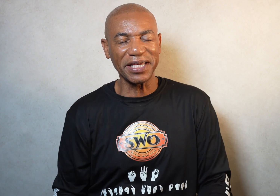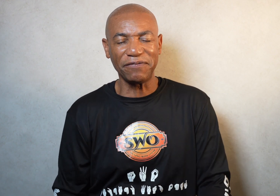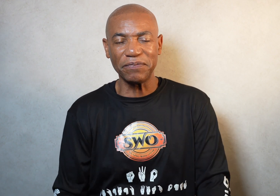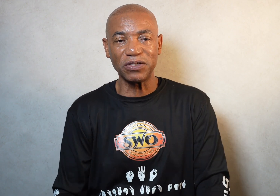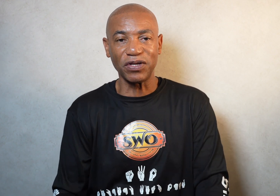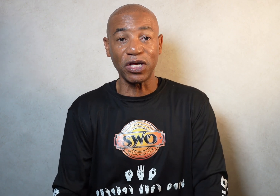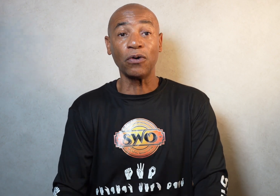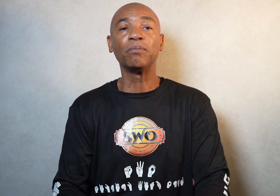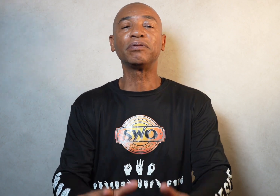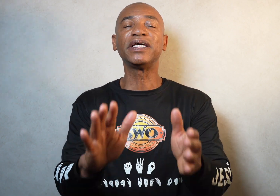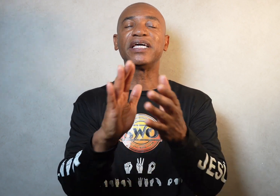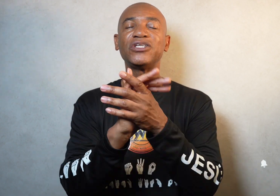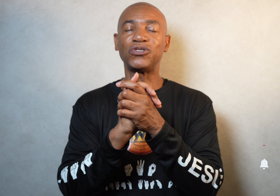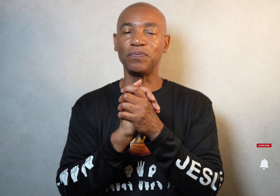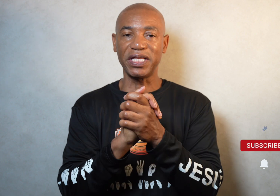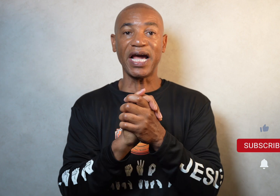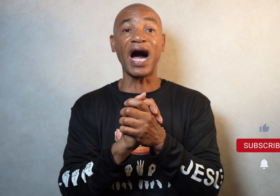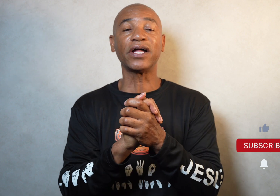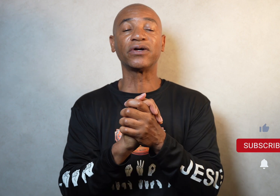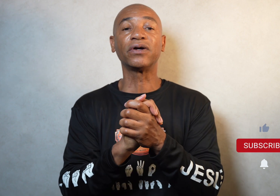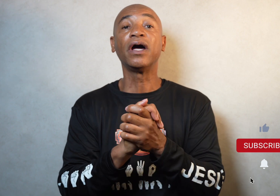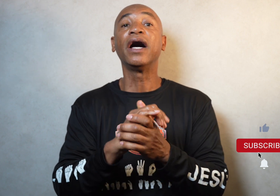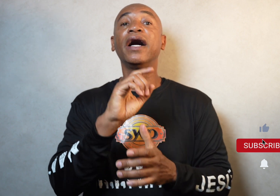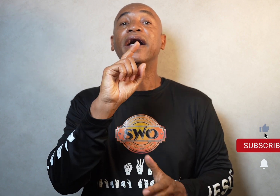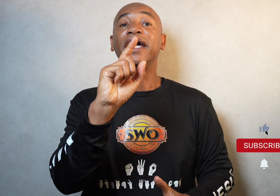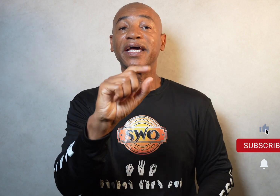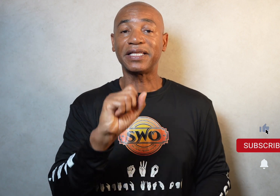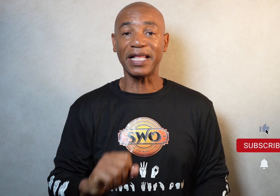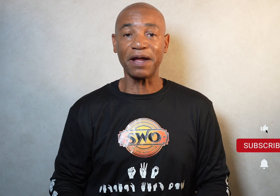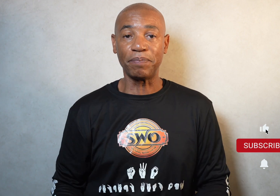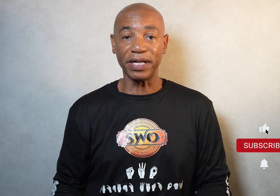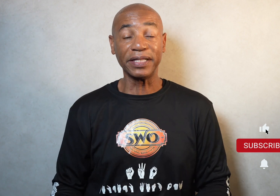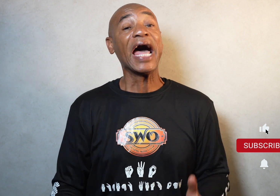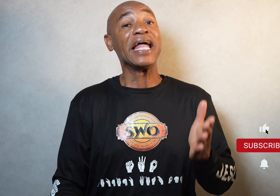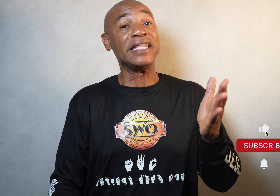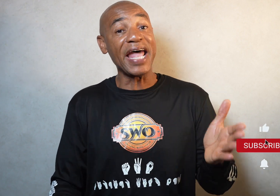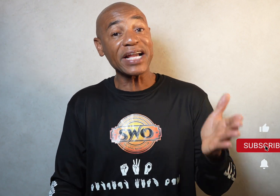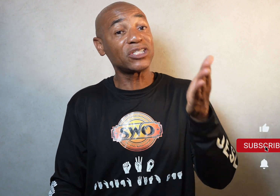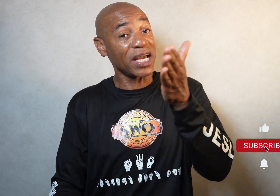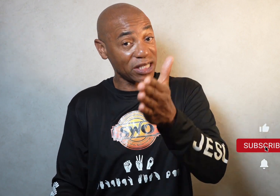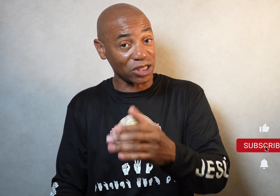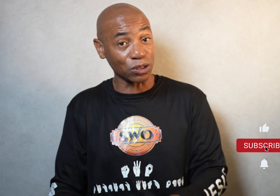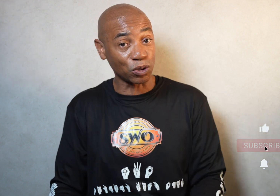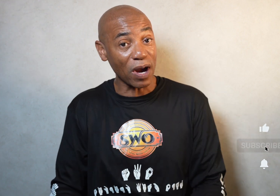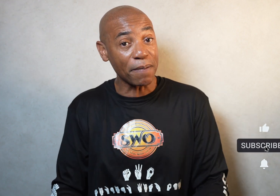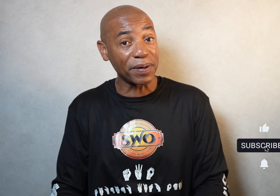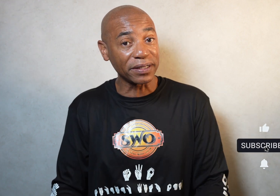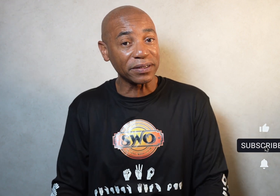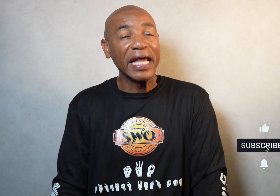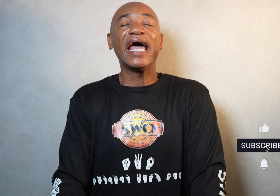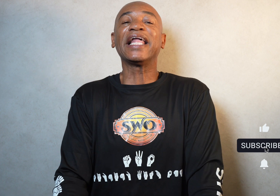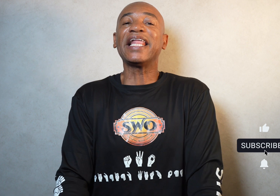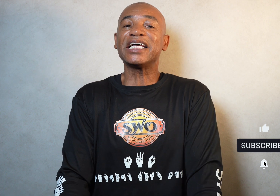from this video, please do me the honor, hit the like button. Next, hit the subscribe button. And last